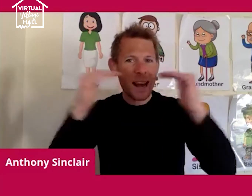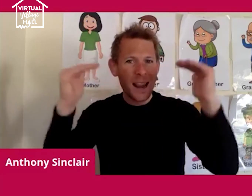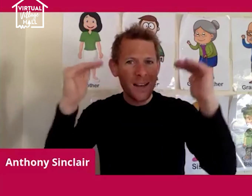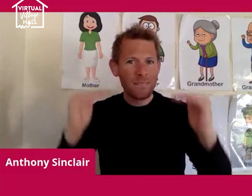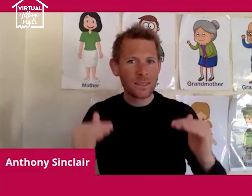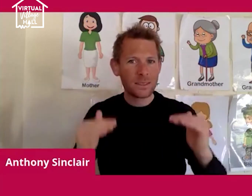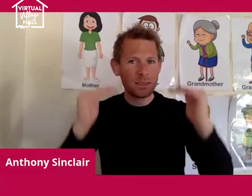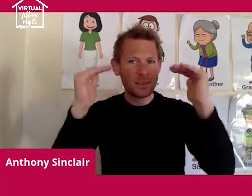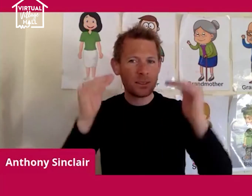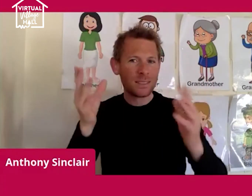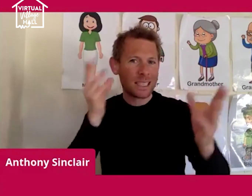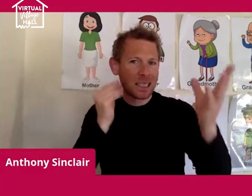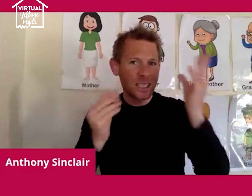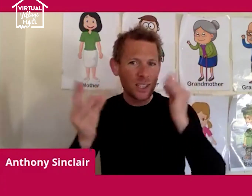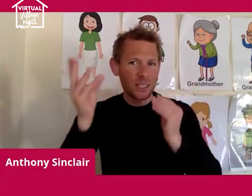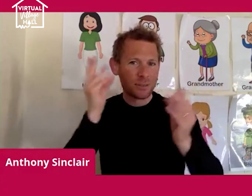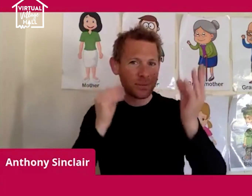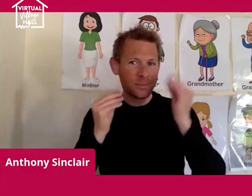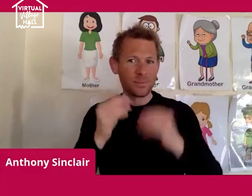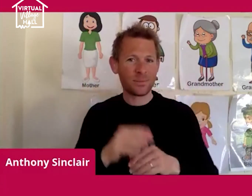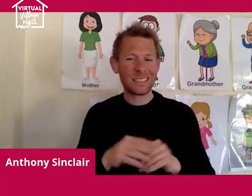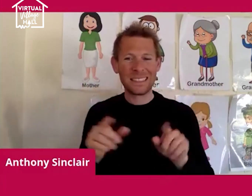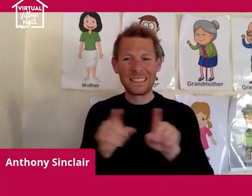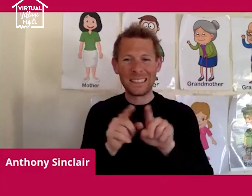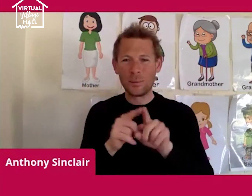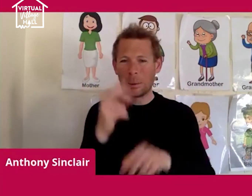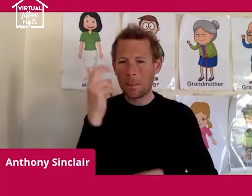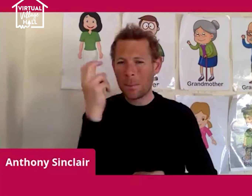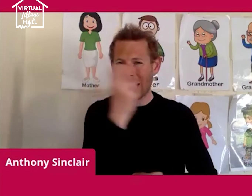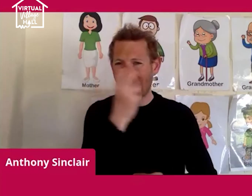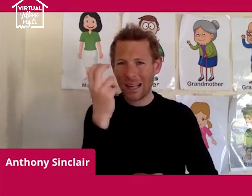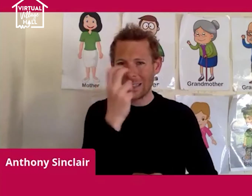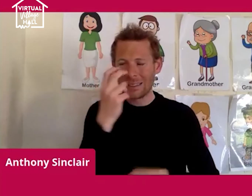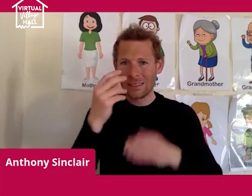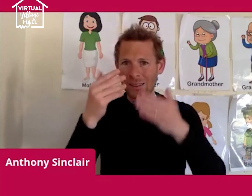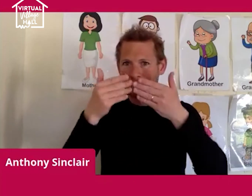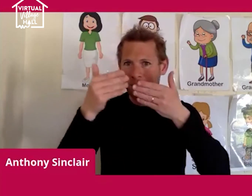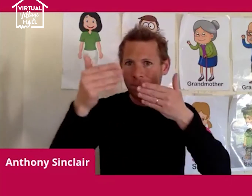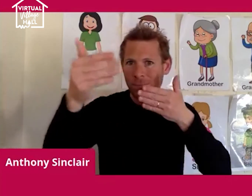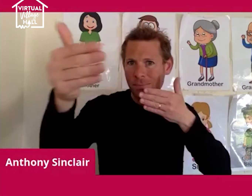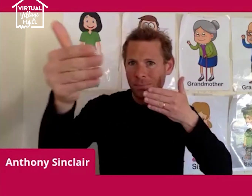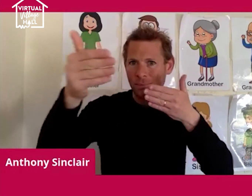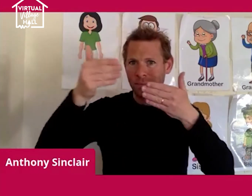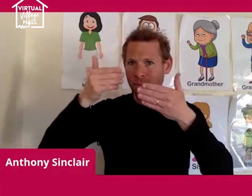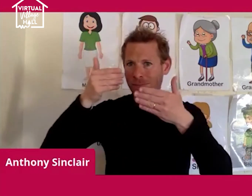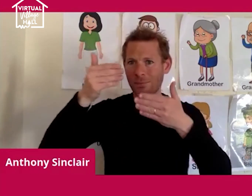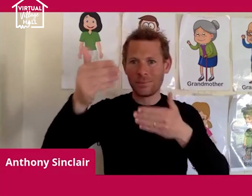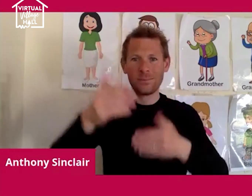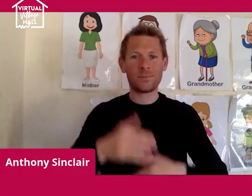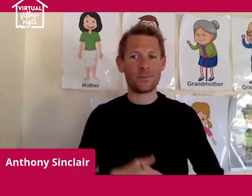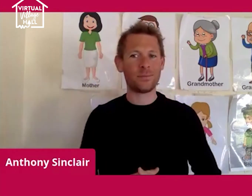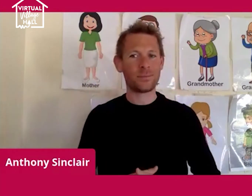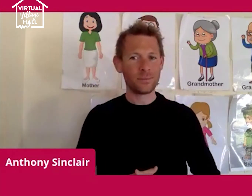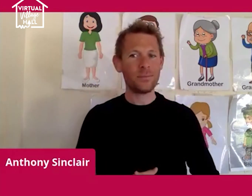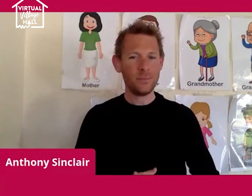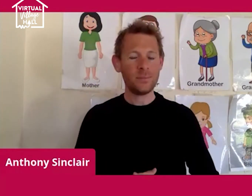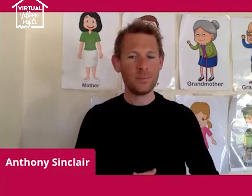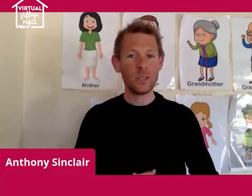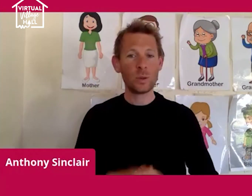And sometimes they might hear a little bit. There's different levels of deafness. We talked about this last time, that there's different types